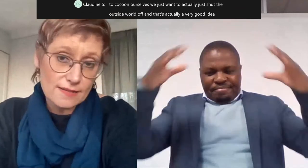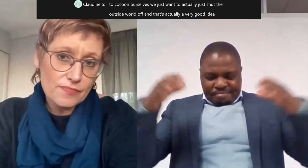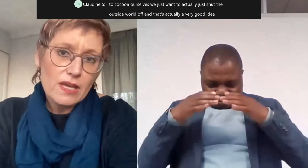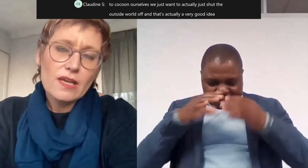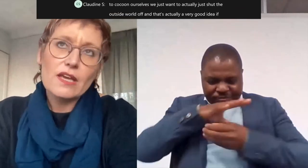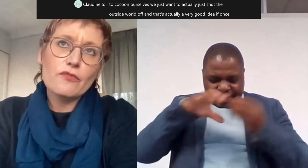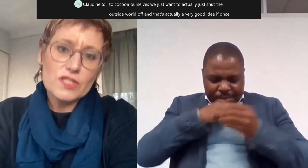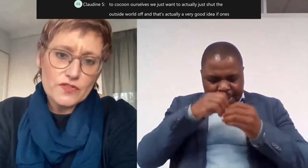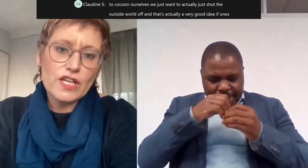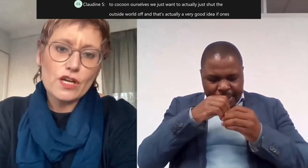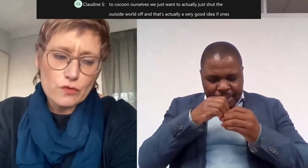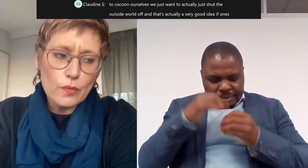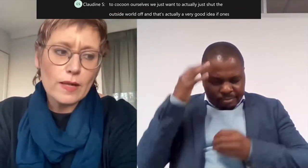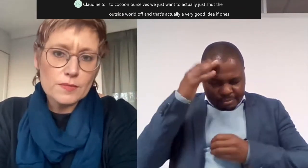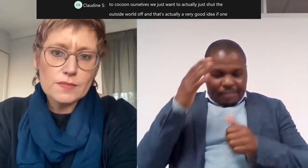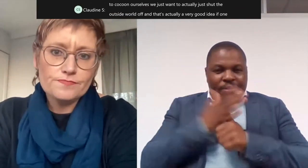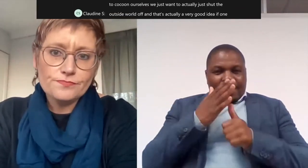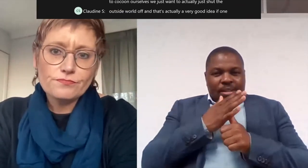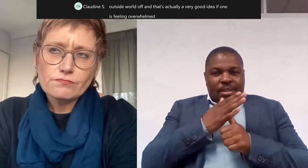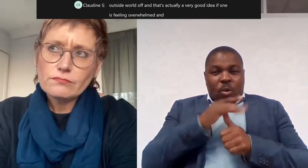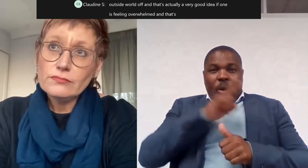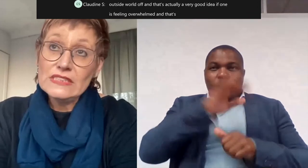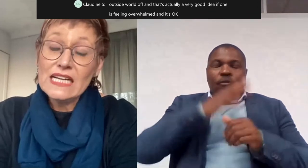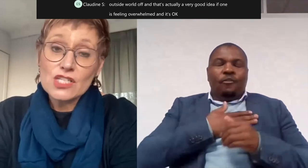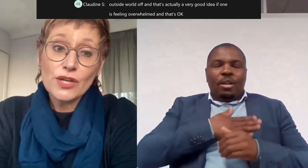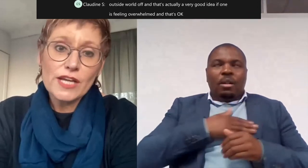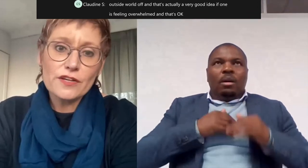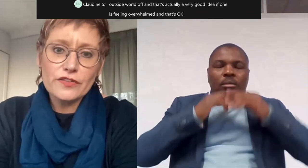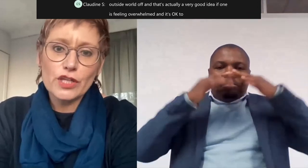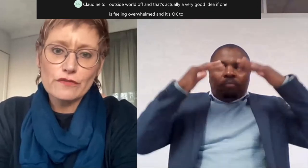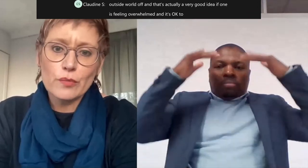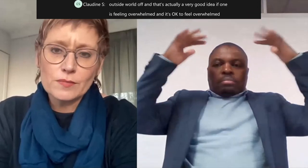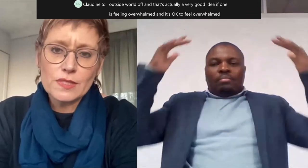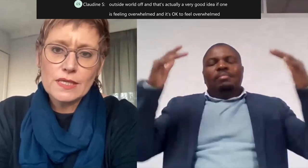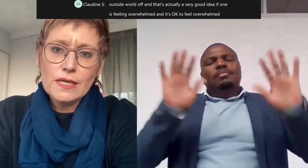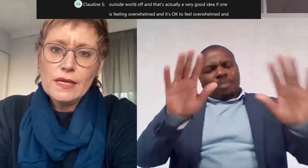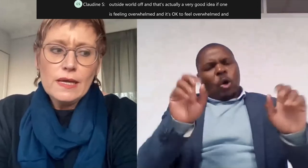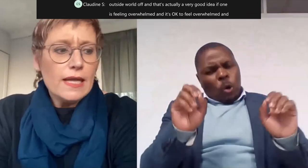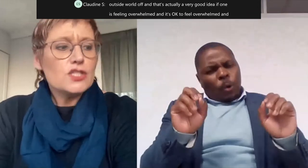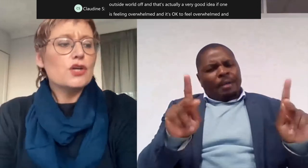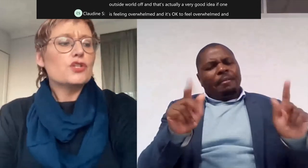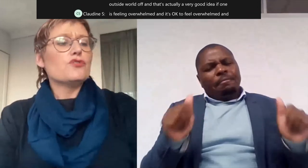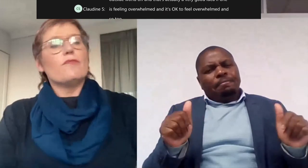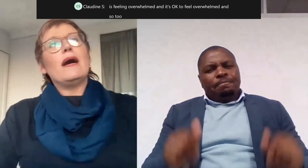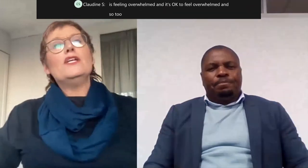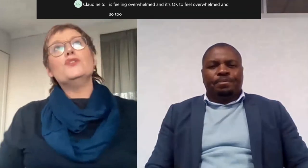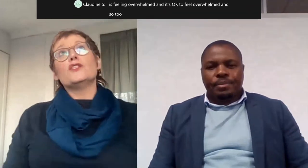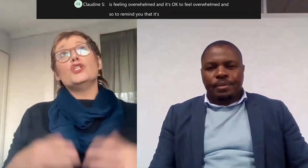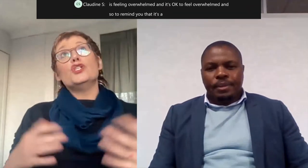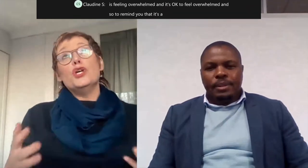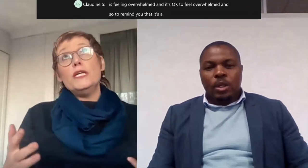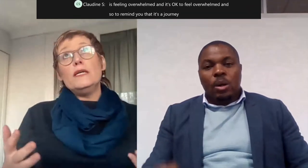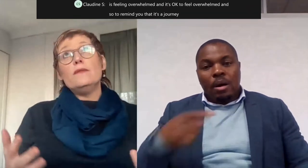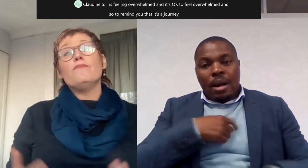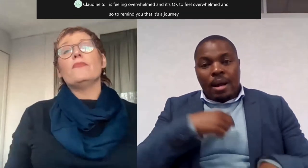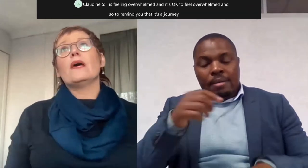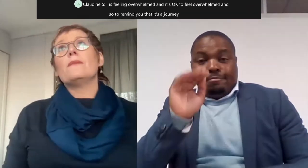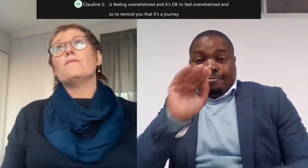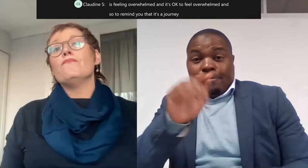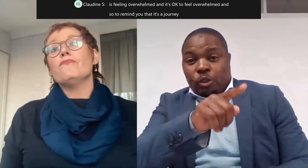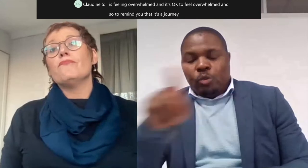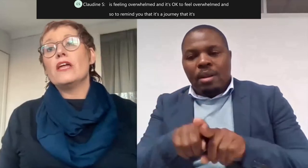a very good idea if one's feeling overwhelmed. And it's okay to feel overwhelmed. And so to remind you that it's a